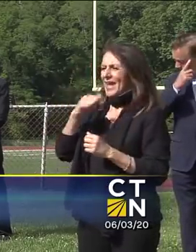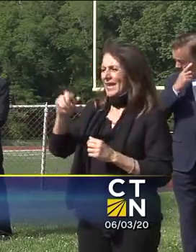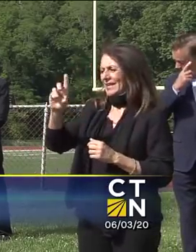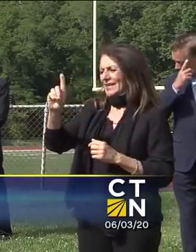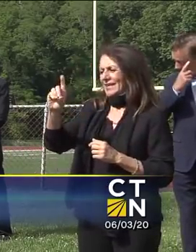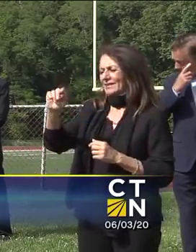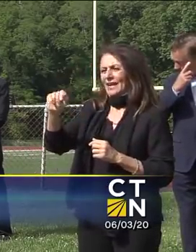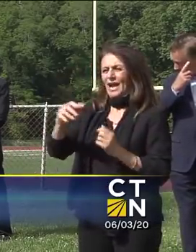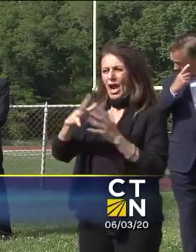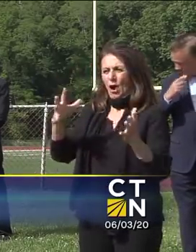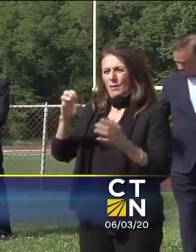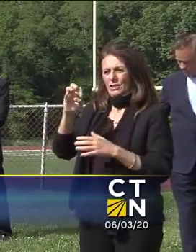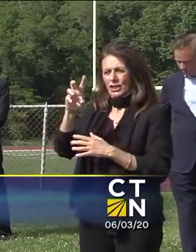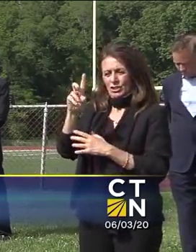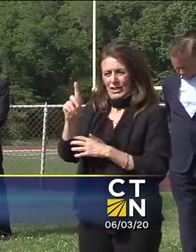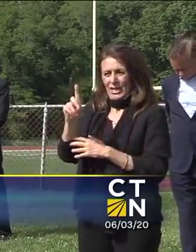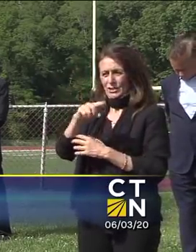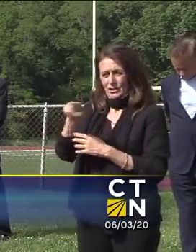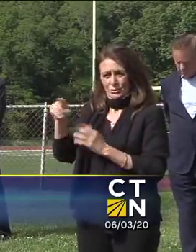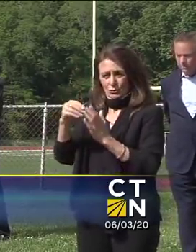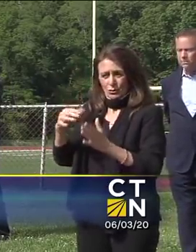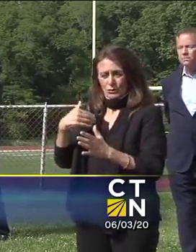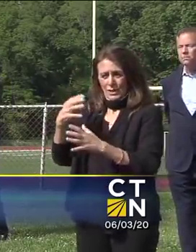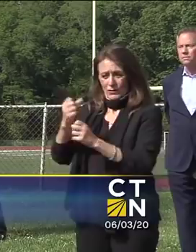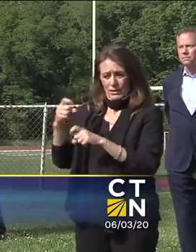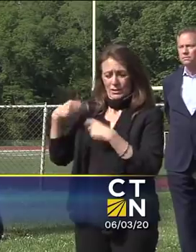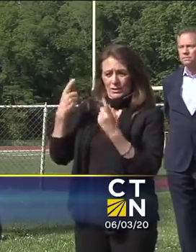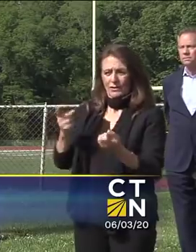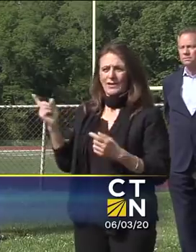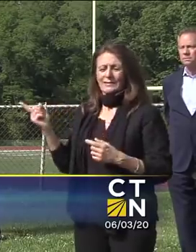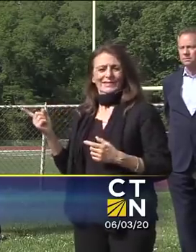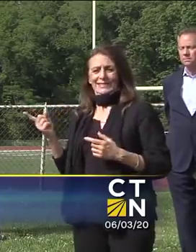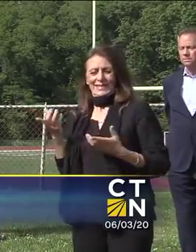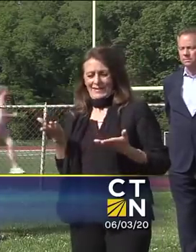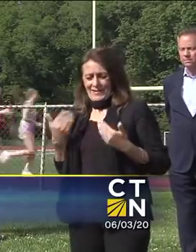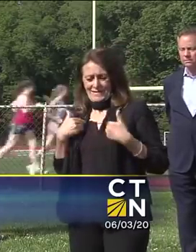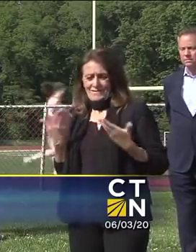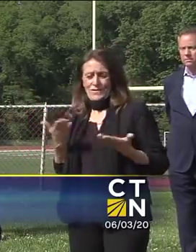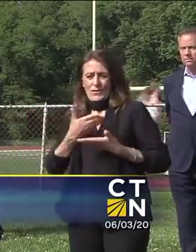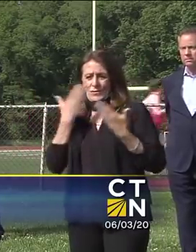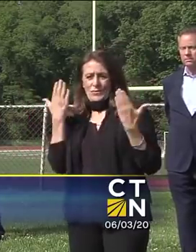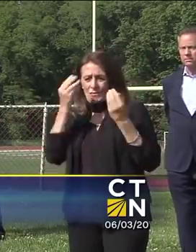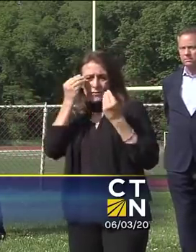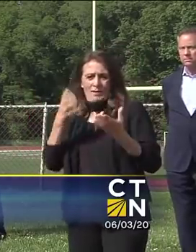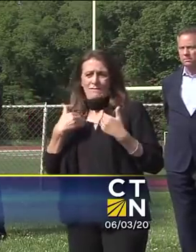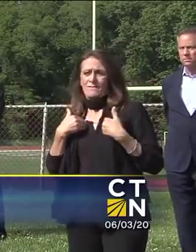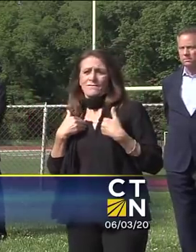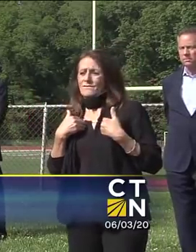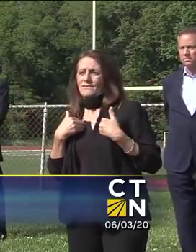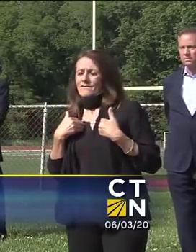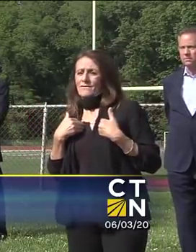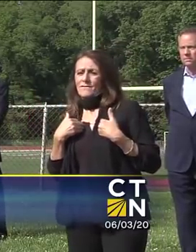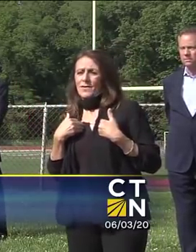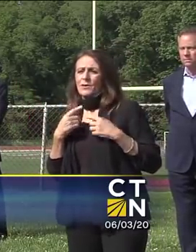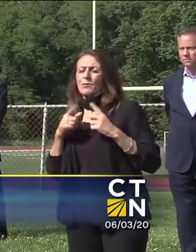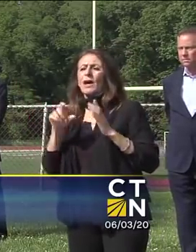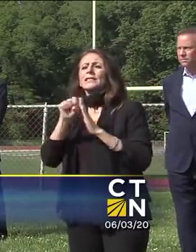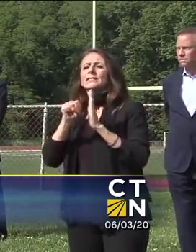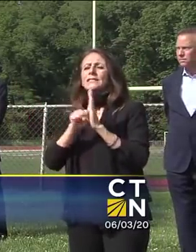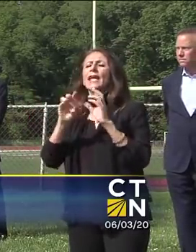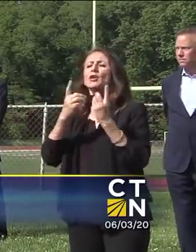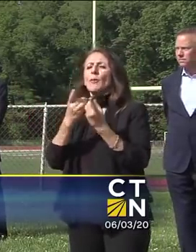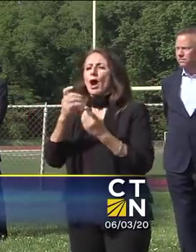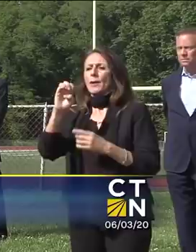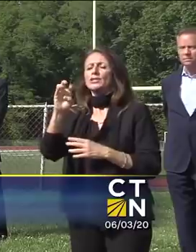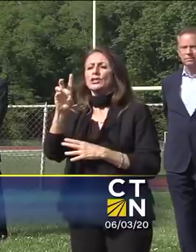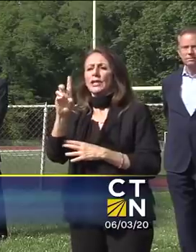how much education these guys have received since they've With been me, at I home? don't, but I can share that our State Department of